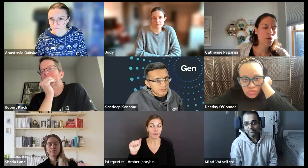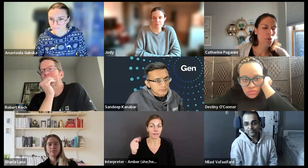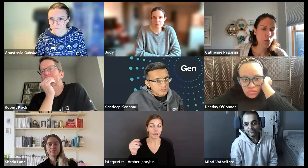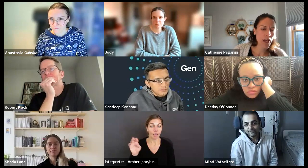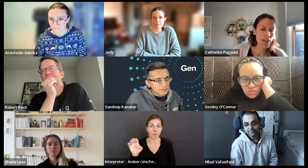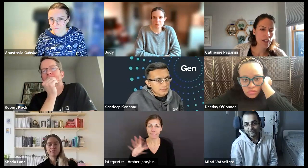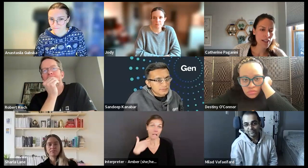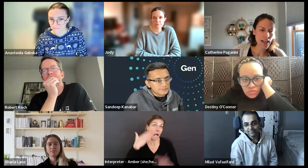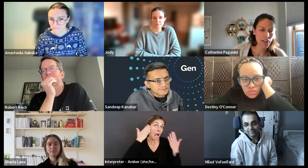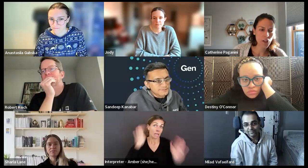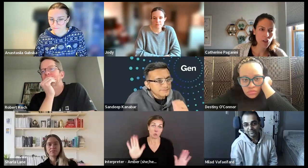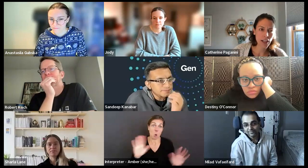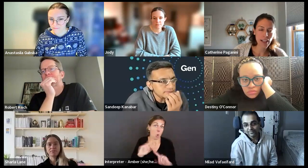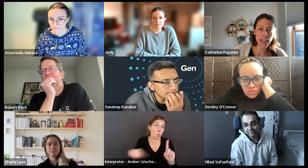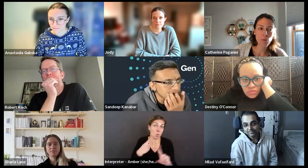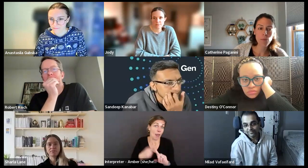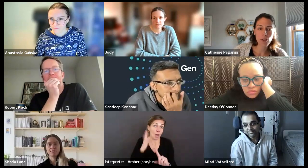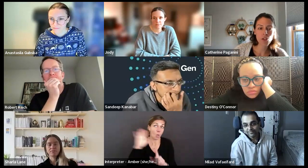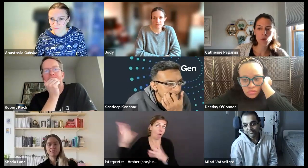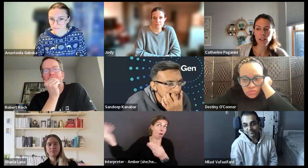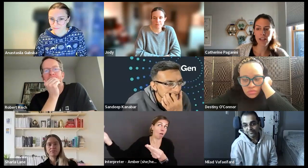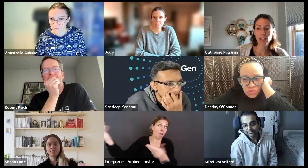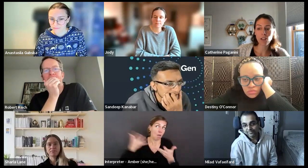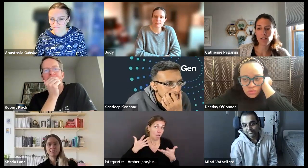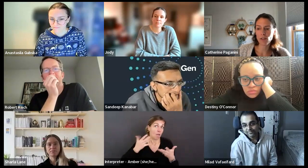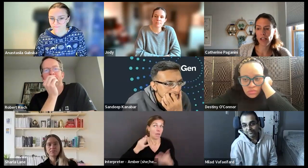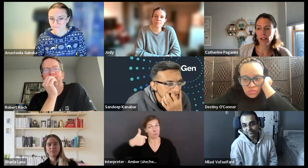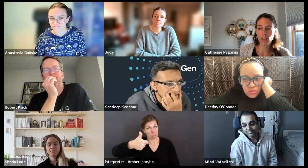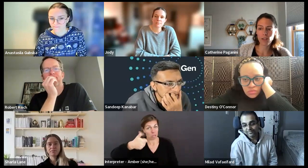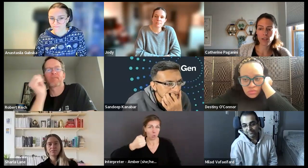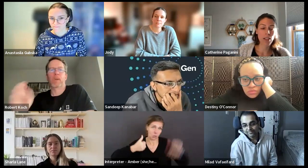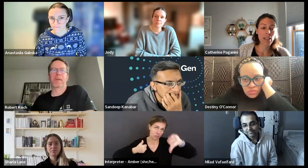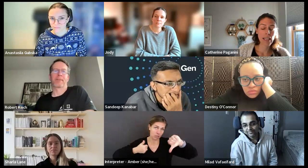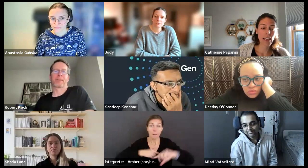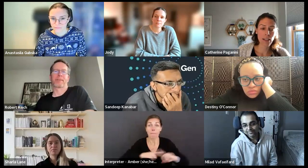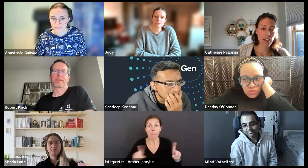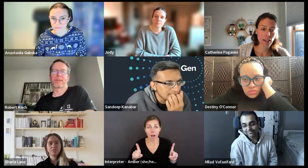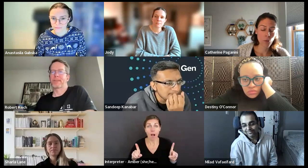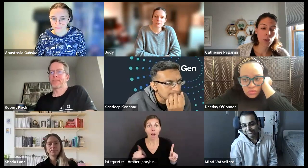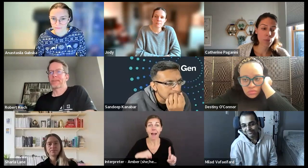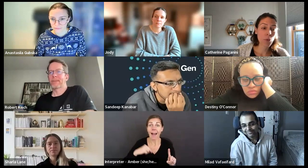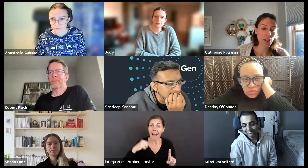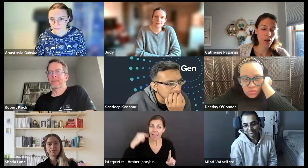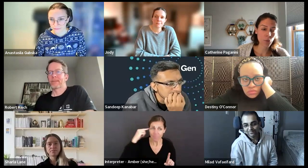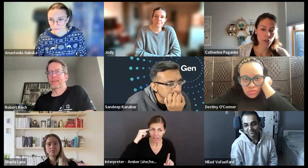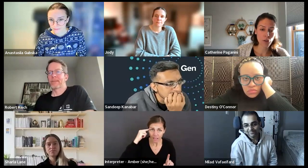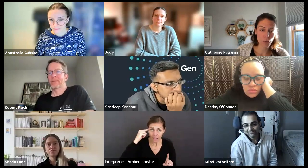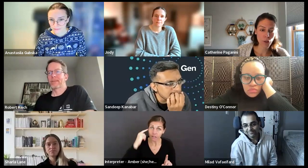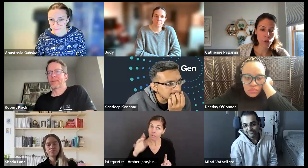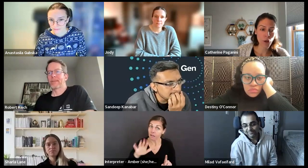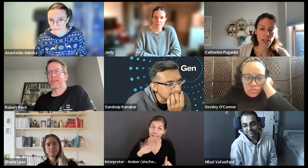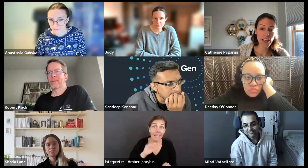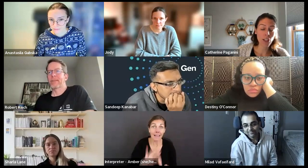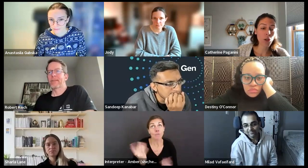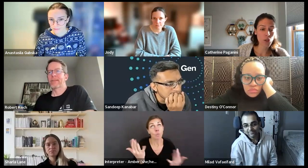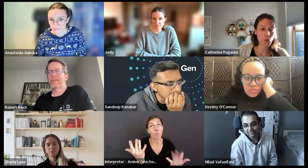Well, I don't know when exactly you're going to get it, but I'm pretty sure that a lot of the hotels will be booked out